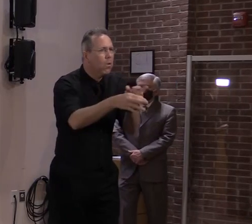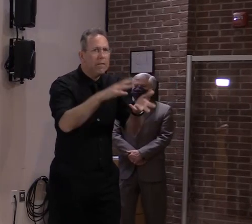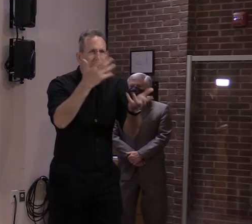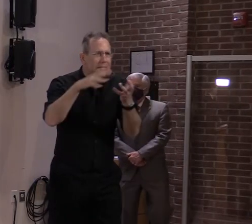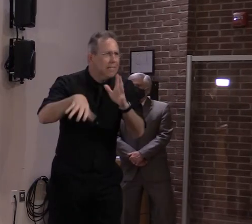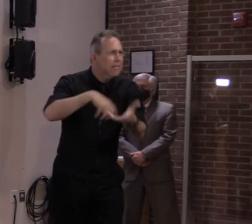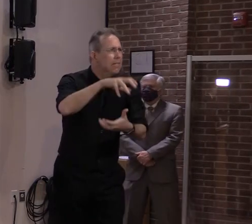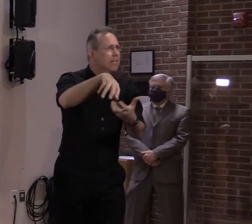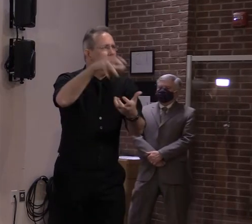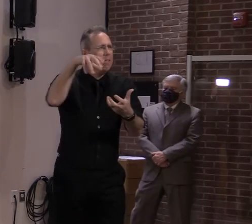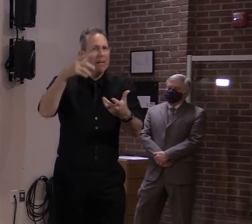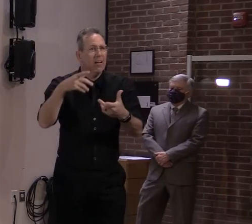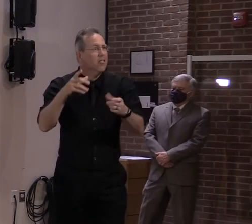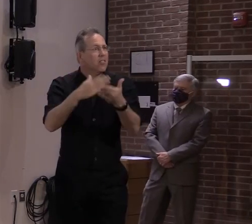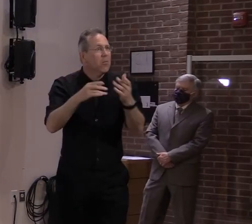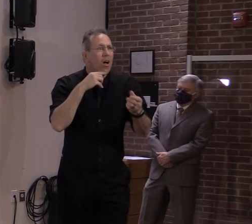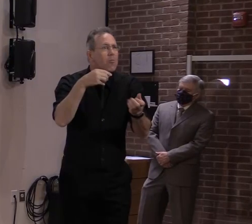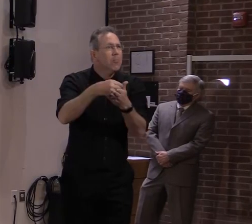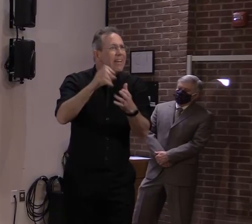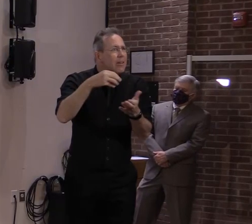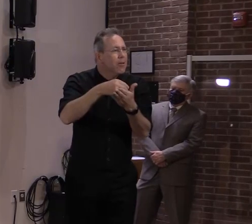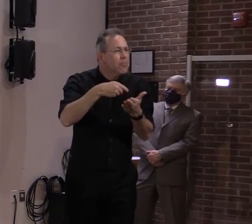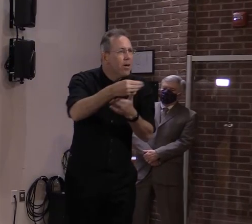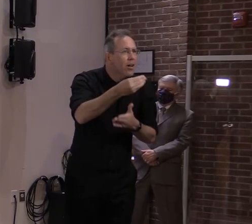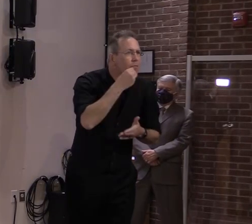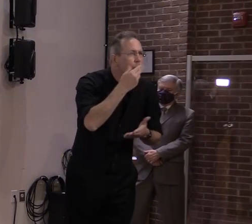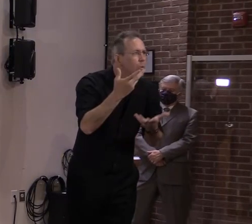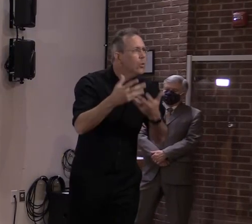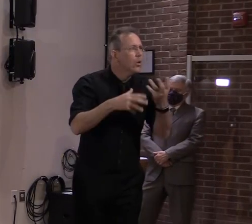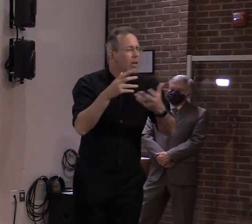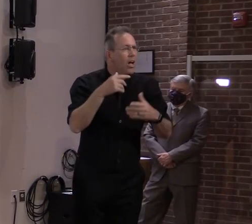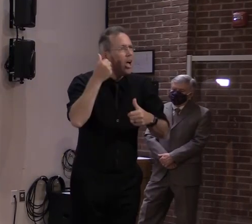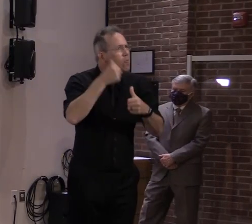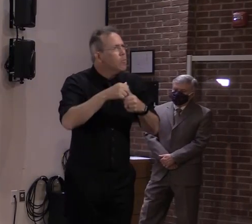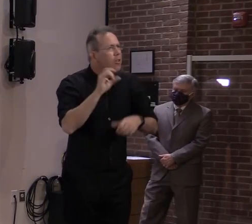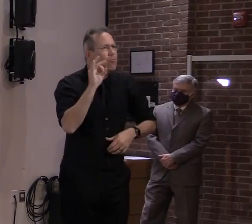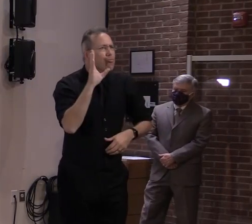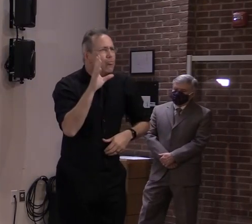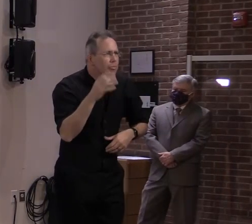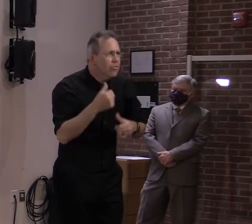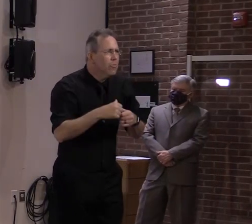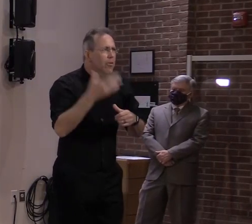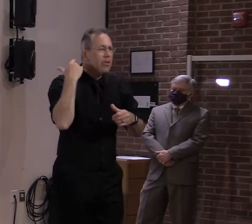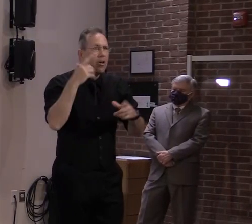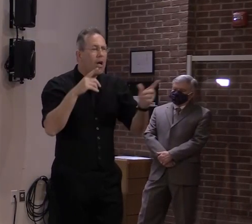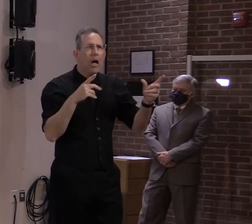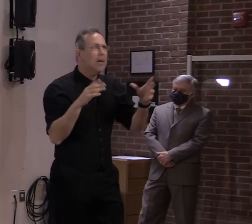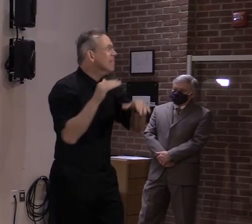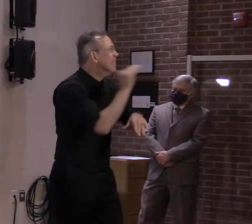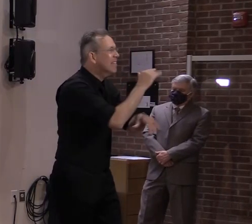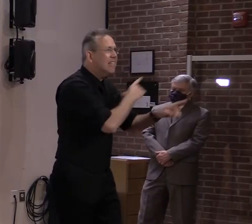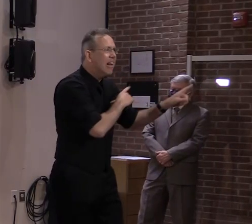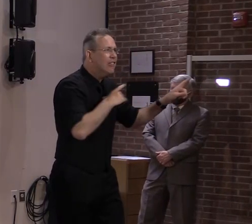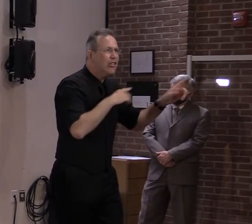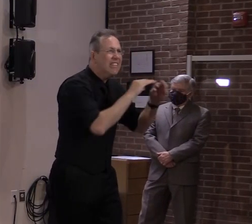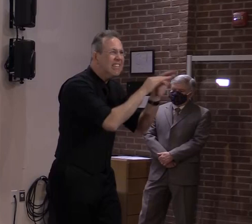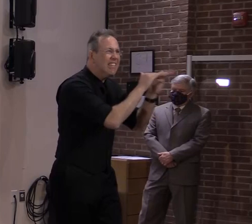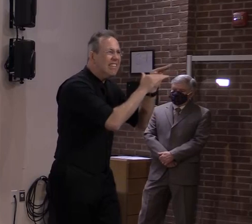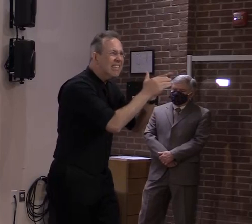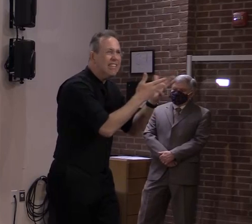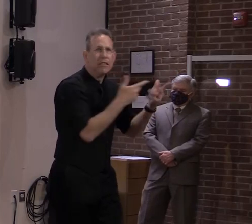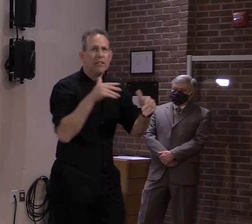pressure from the legislature at the time, I think the media as well, I mean, and rightfully so. We were